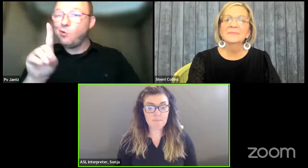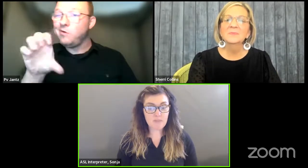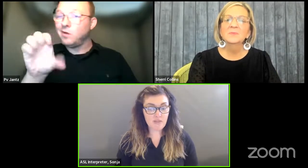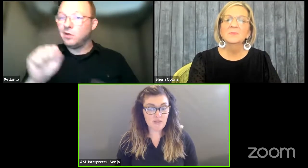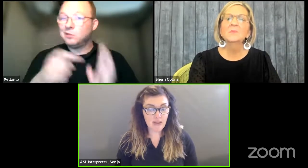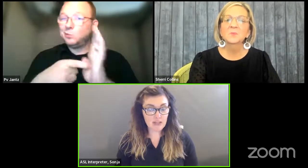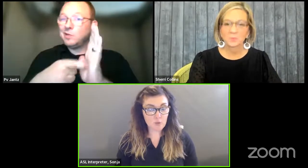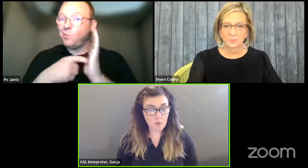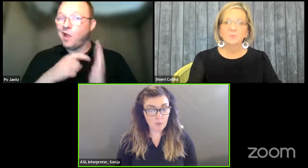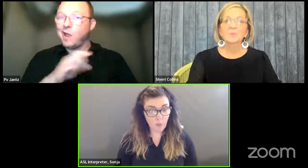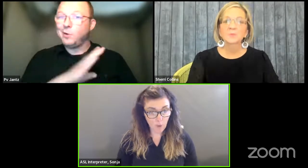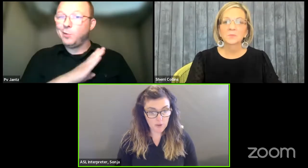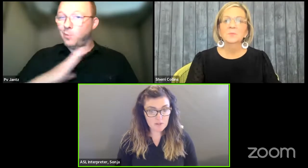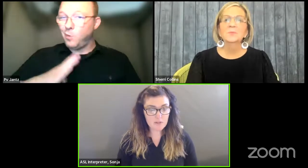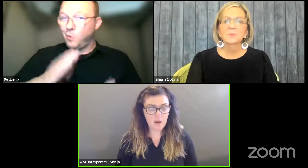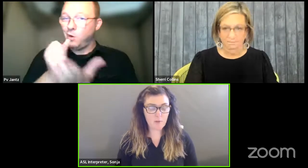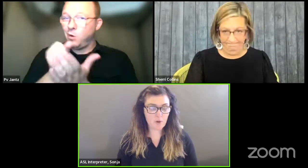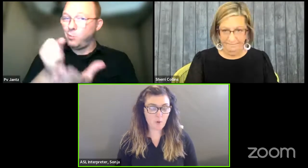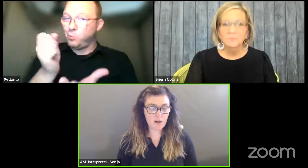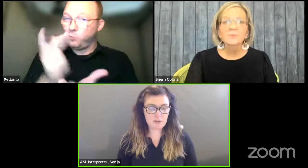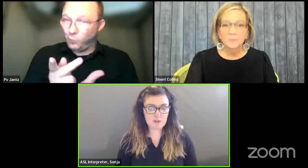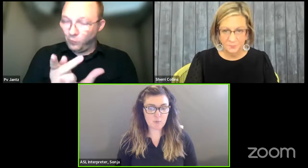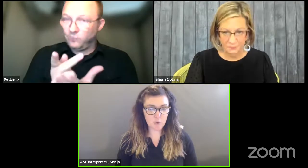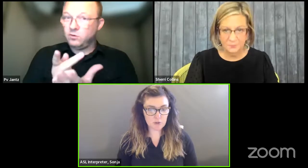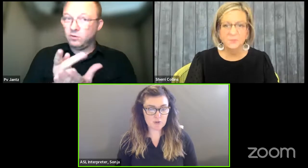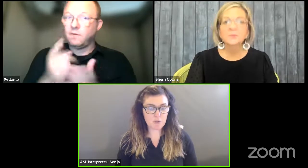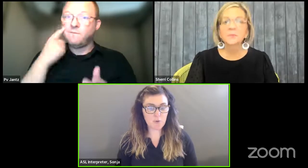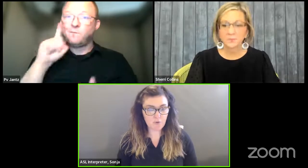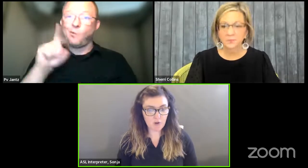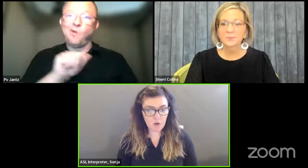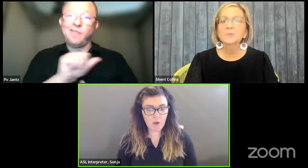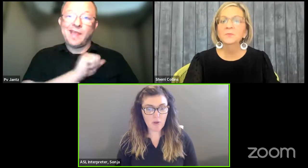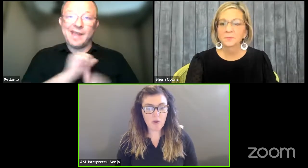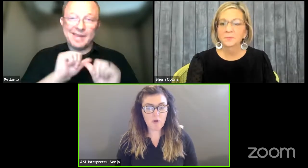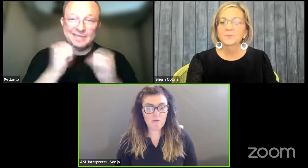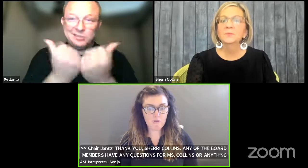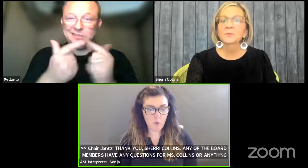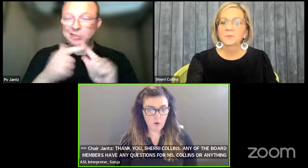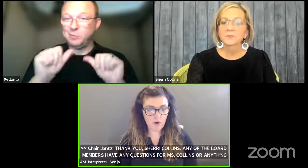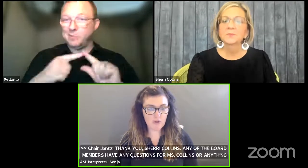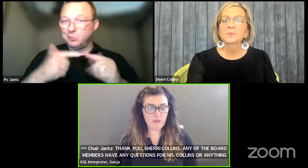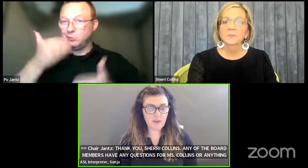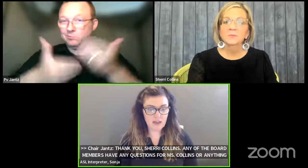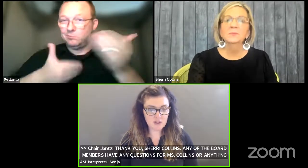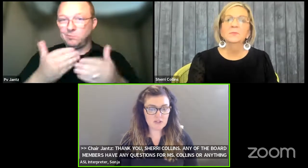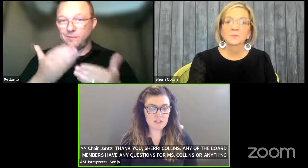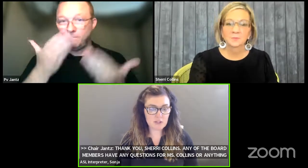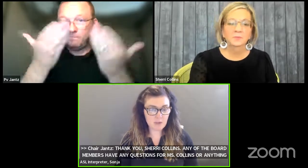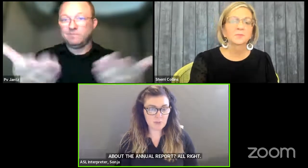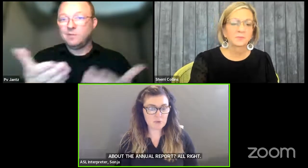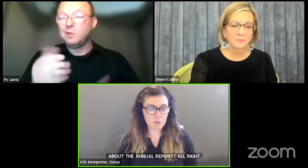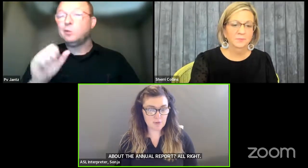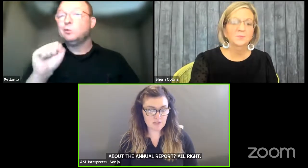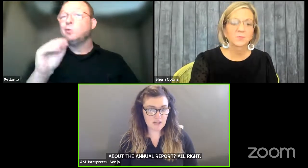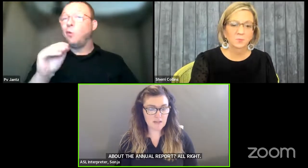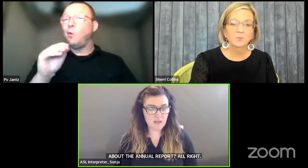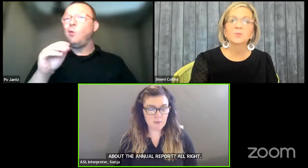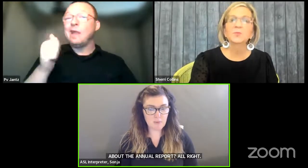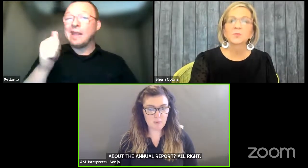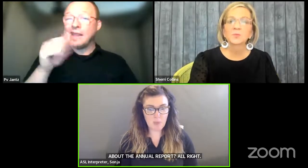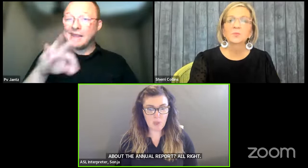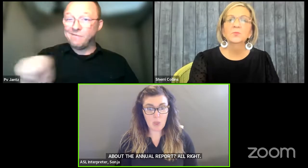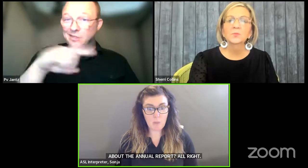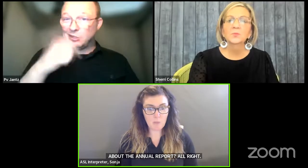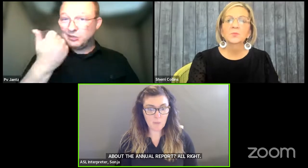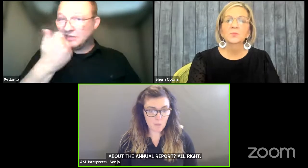Okay, the annual report requires the board's approval for the agency to be able to proceed